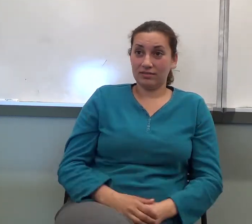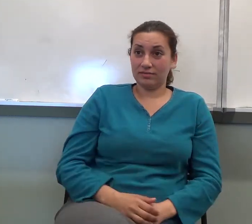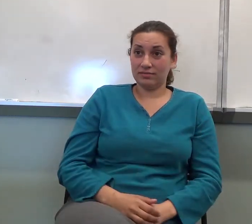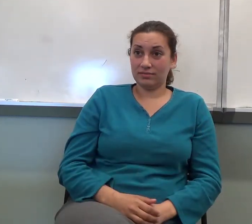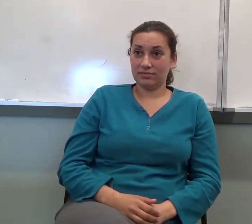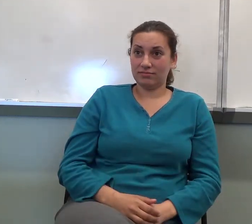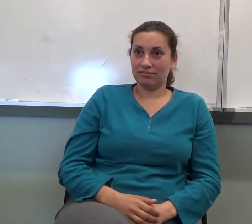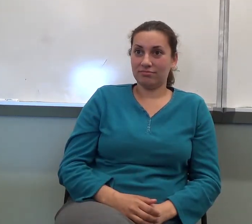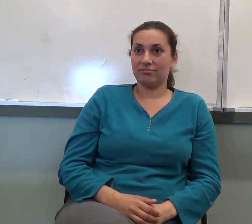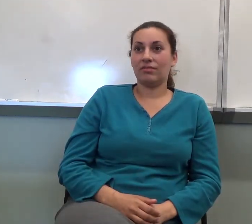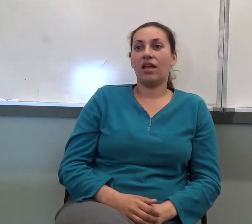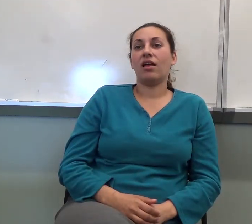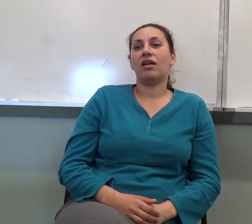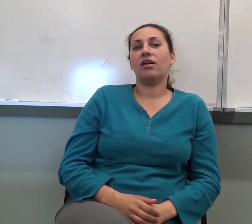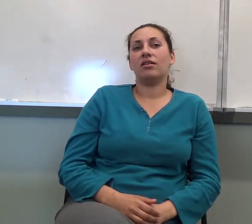1 pound is